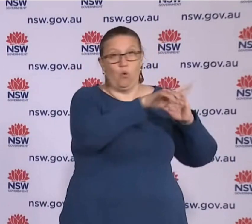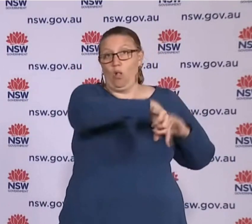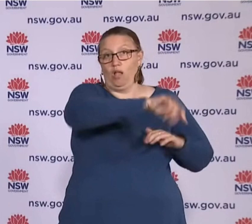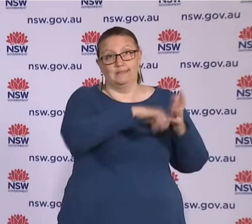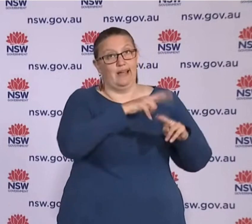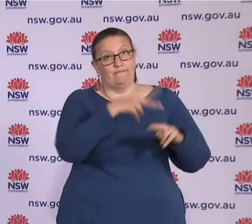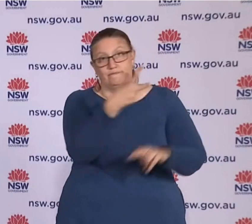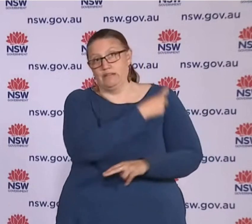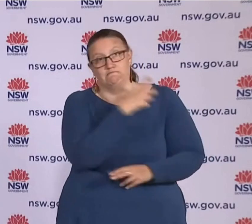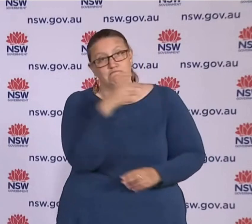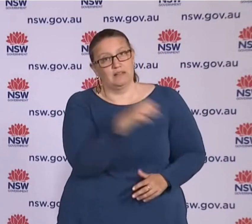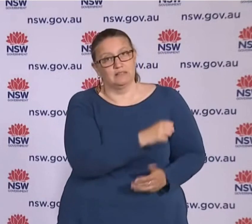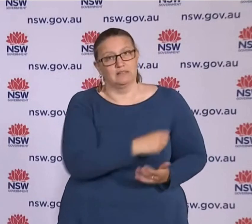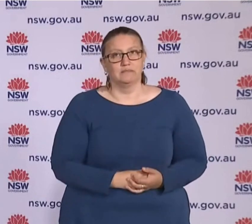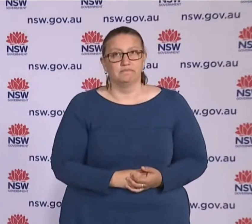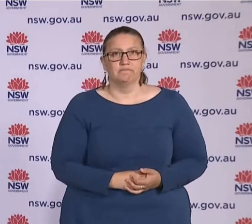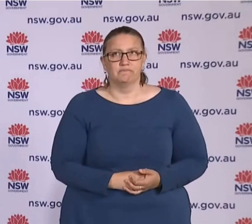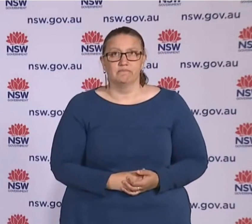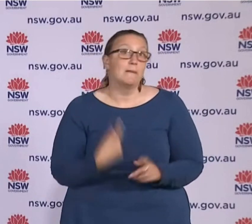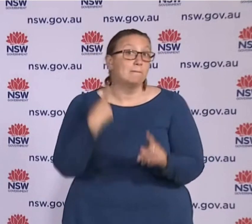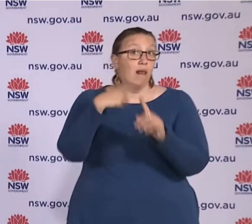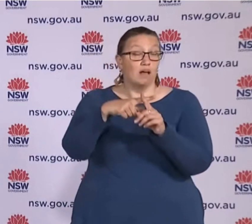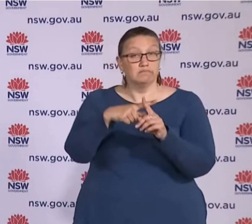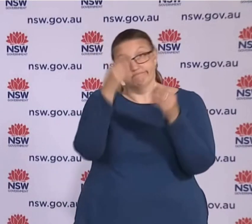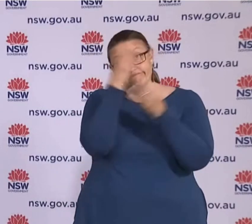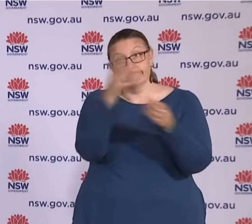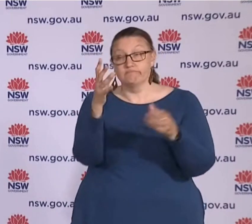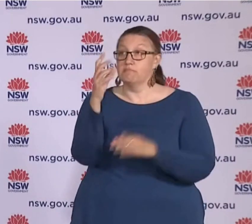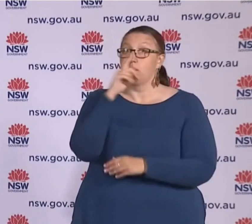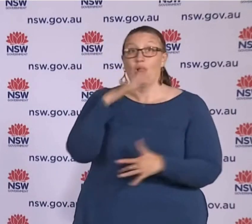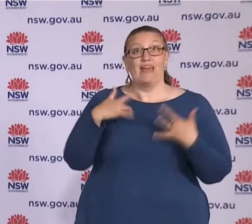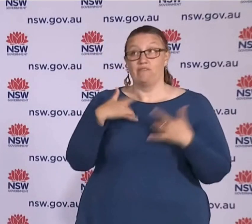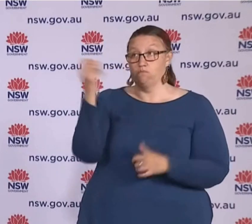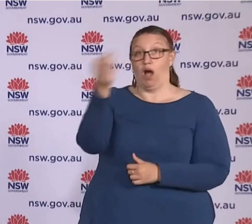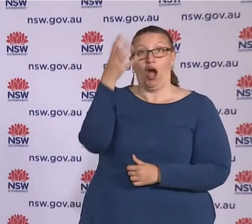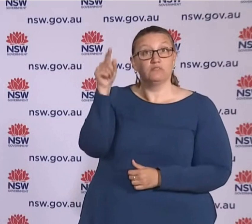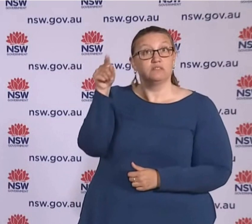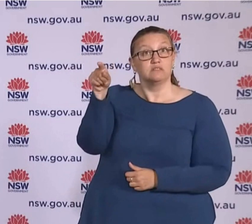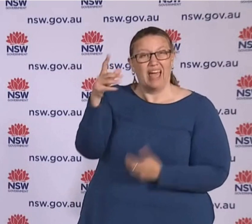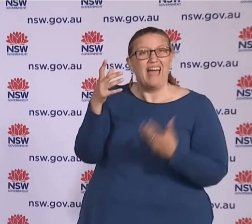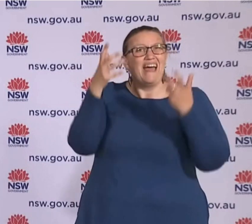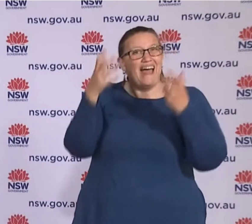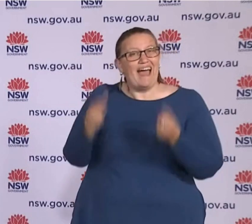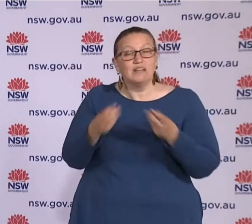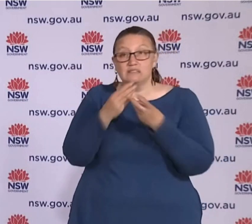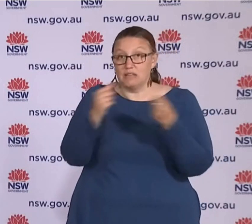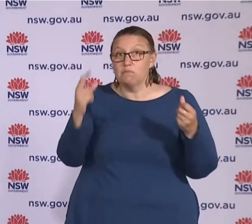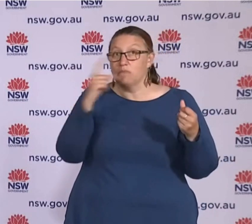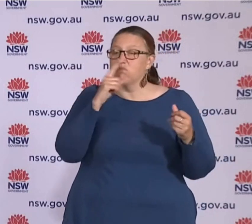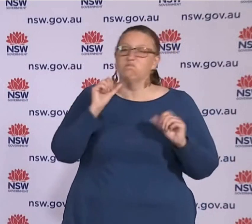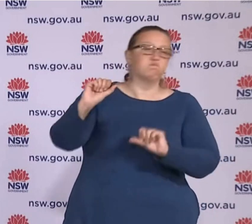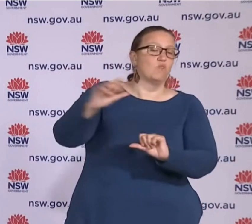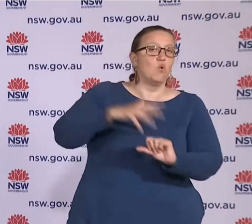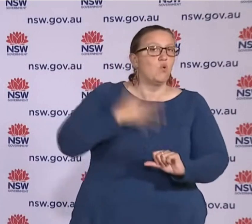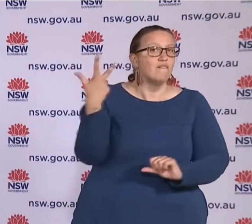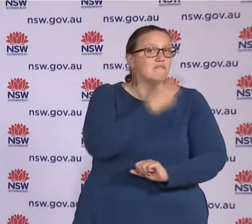community in Byron probably falls into a number of camps, ones that need to be supported with more information. I mean, it's